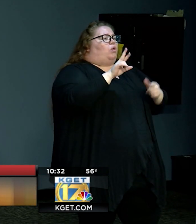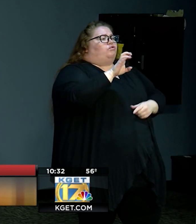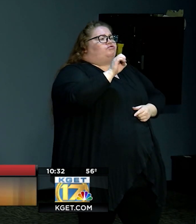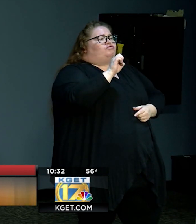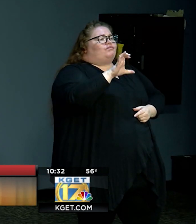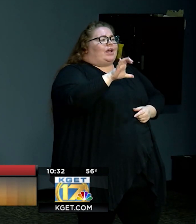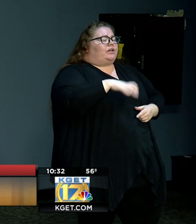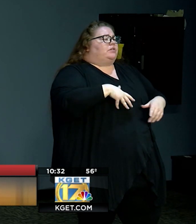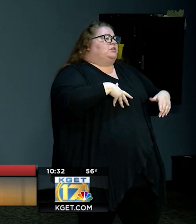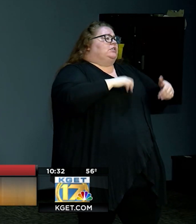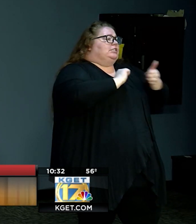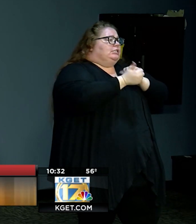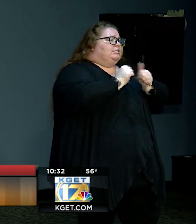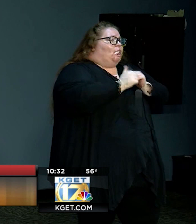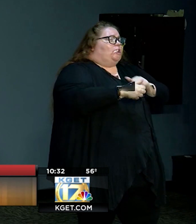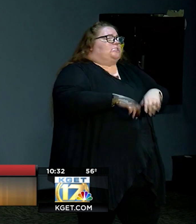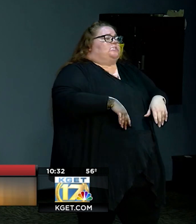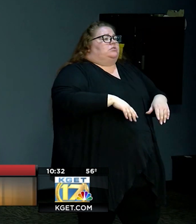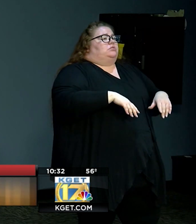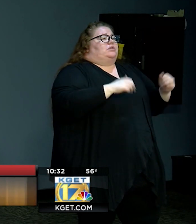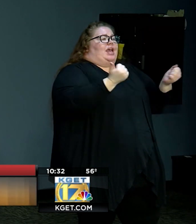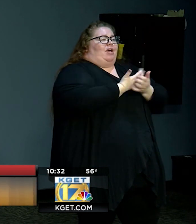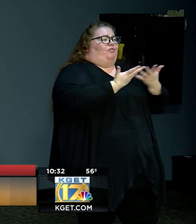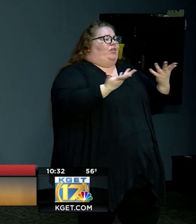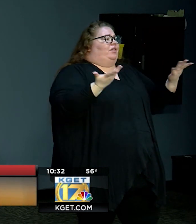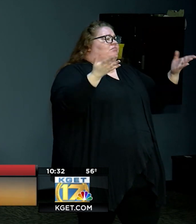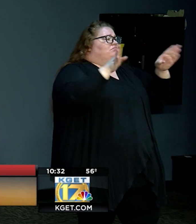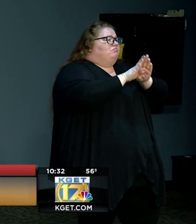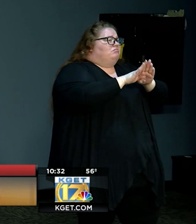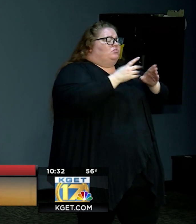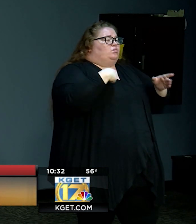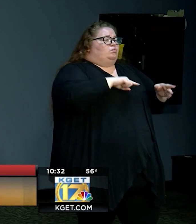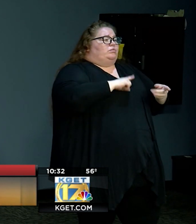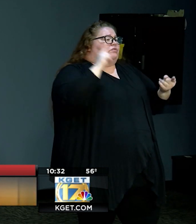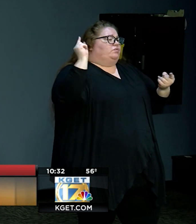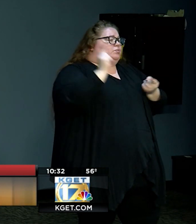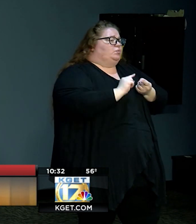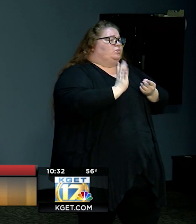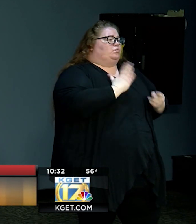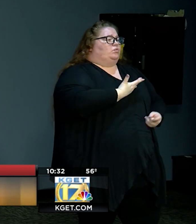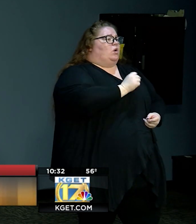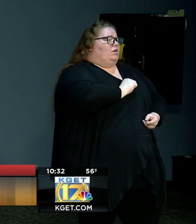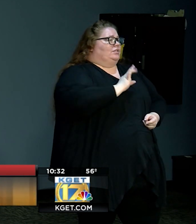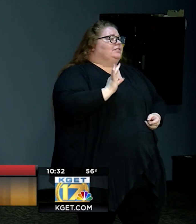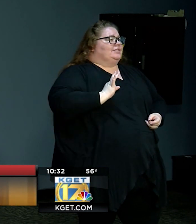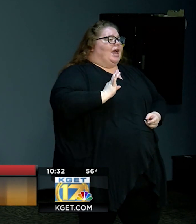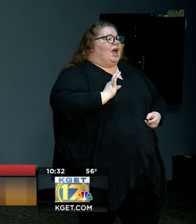sports complexes, and we worked hard to reduce our staffing and